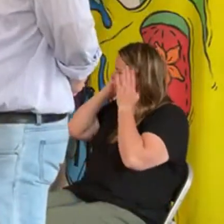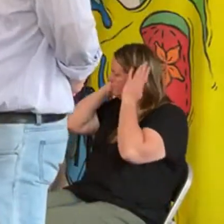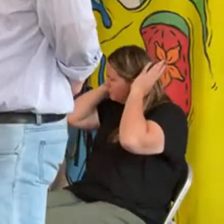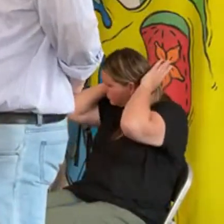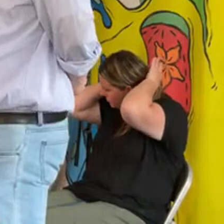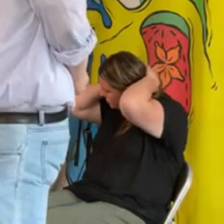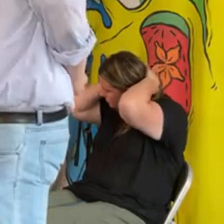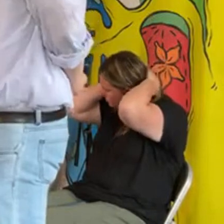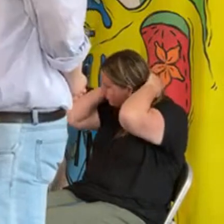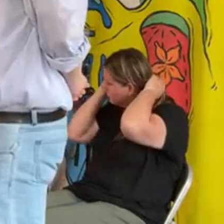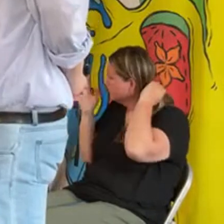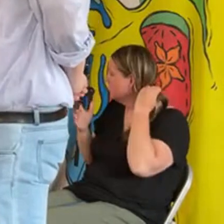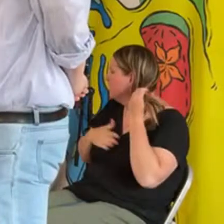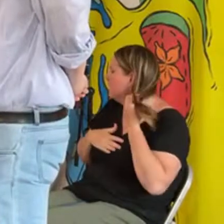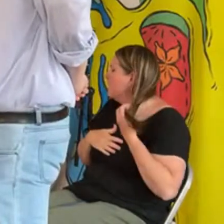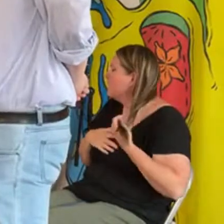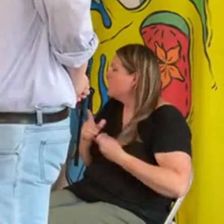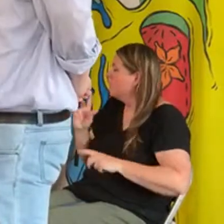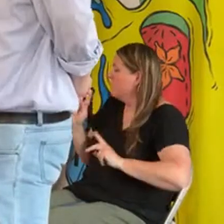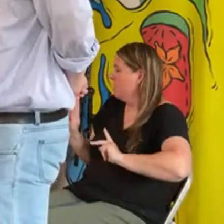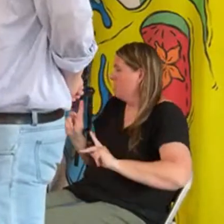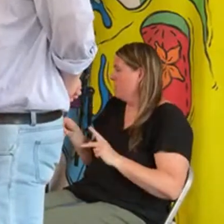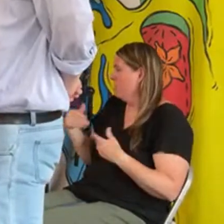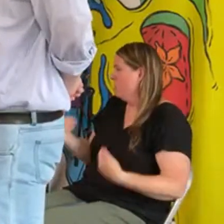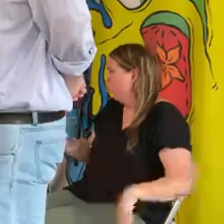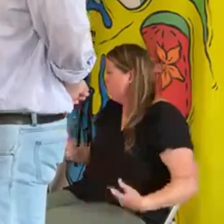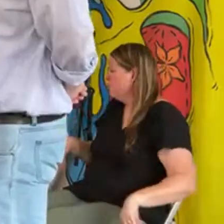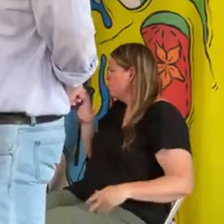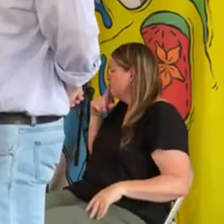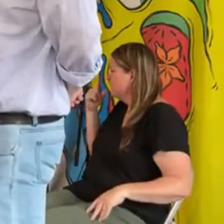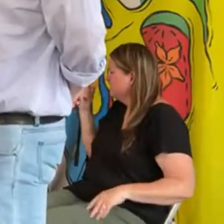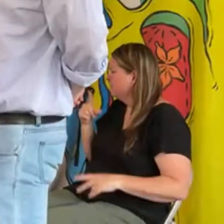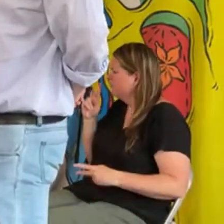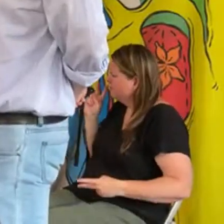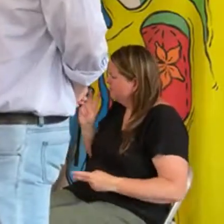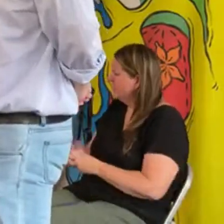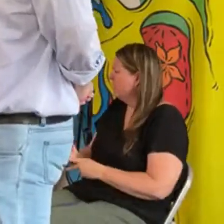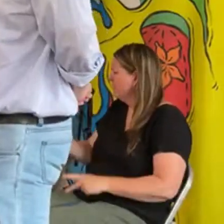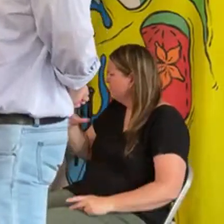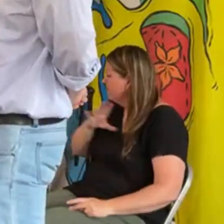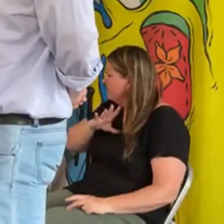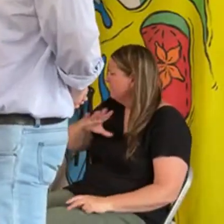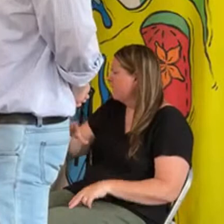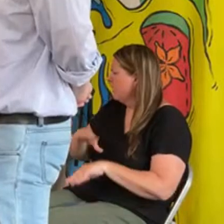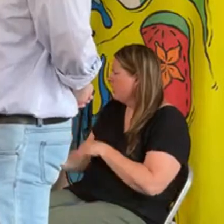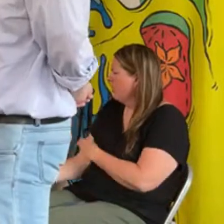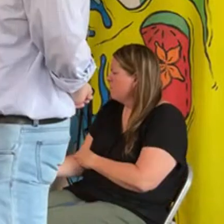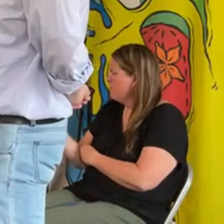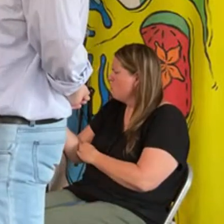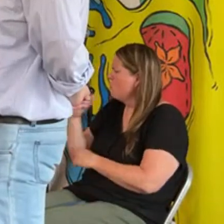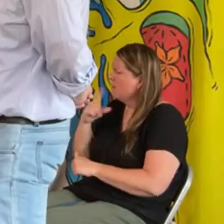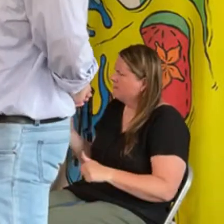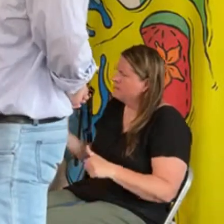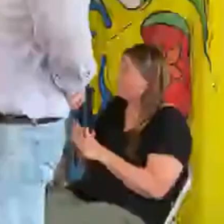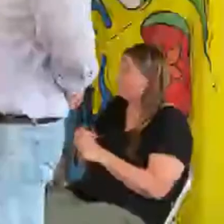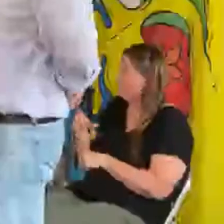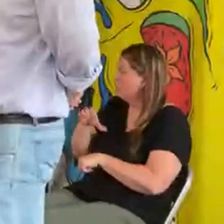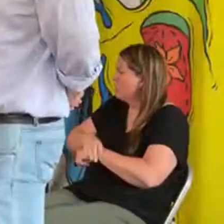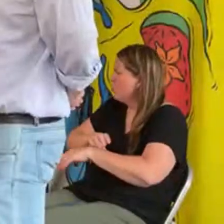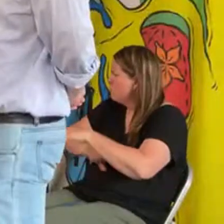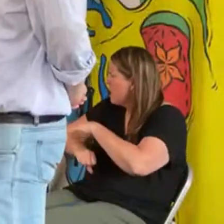people, you were really something fucking fun. On the morning of the first